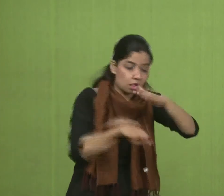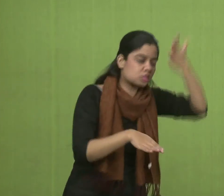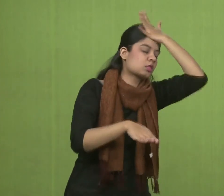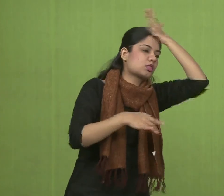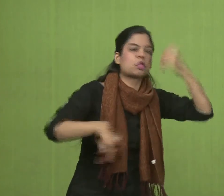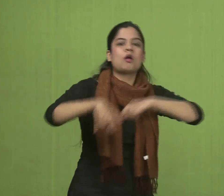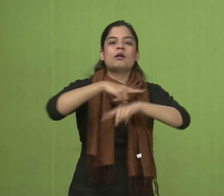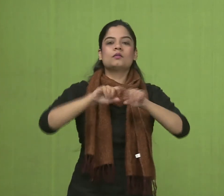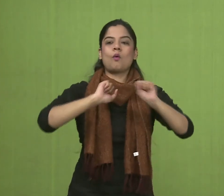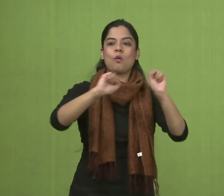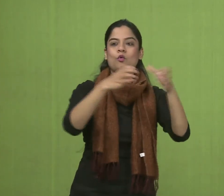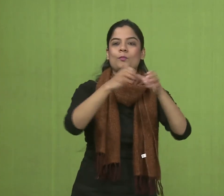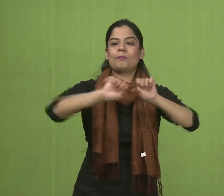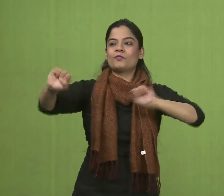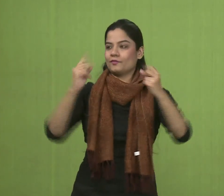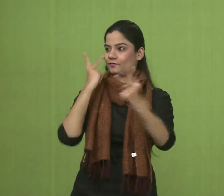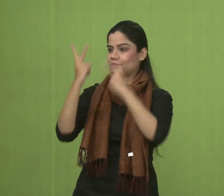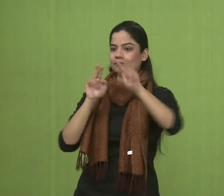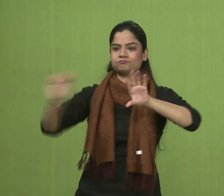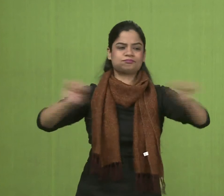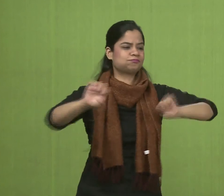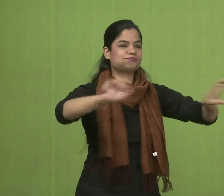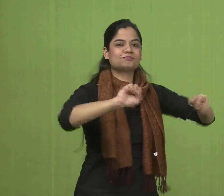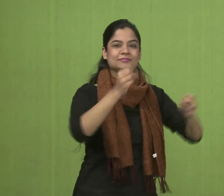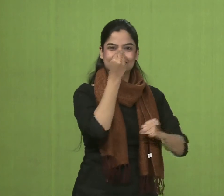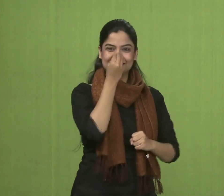around that are readily available rather than wasting time and looking for them later.